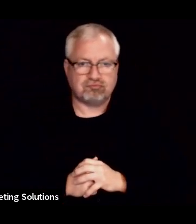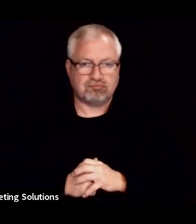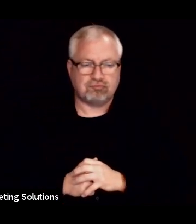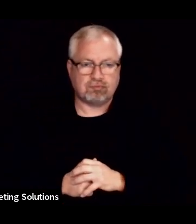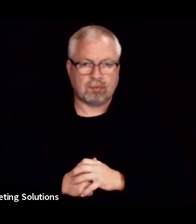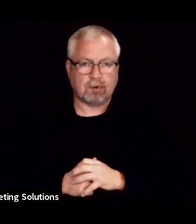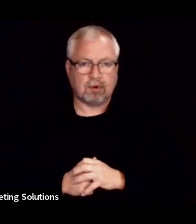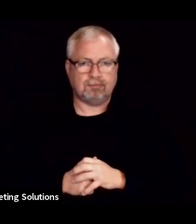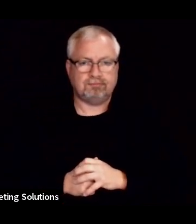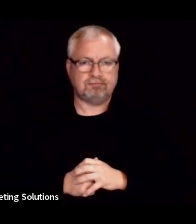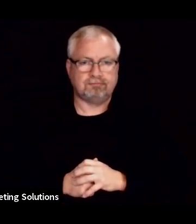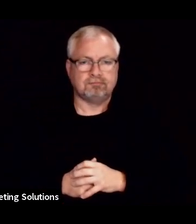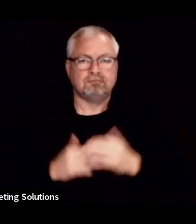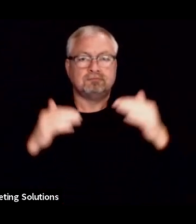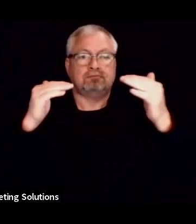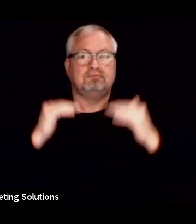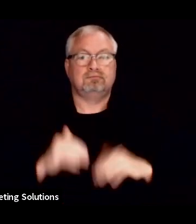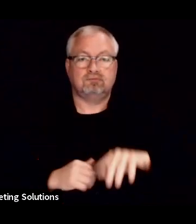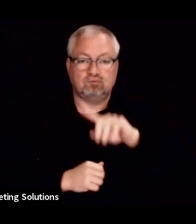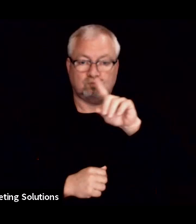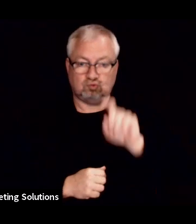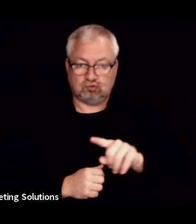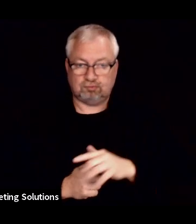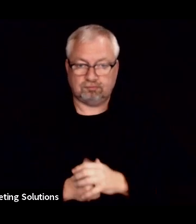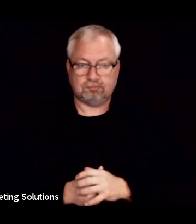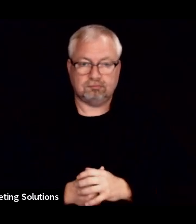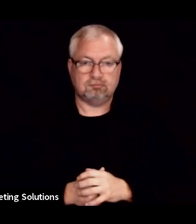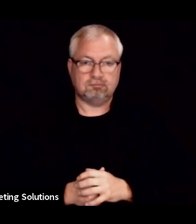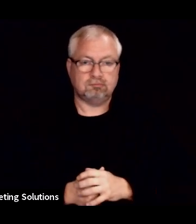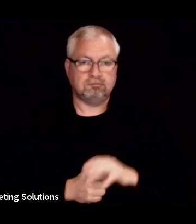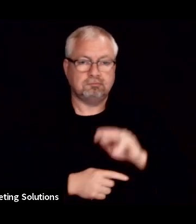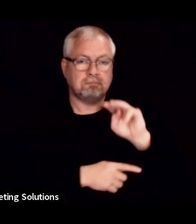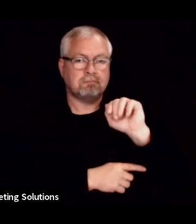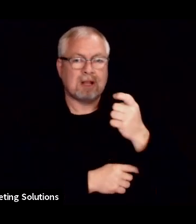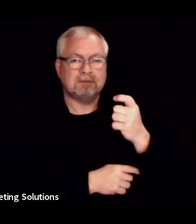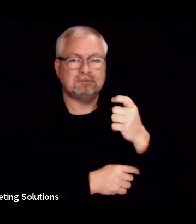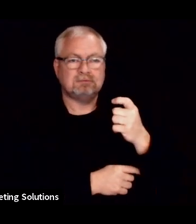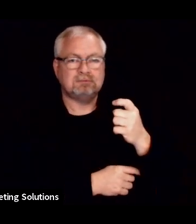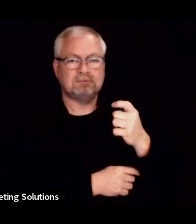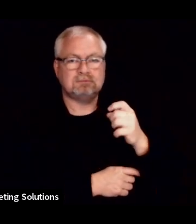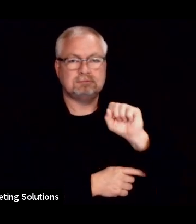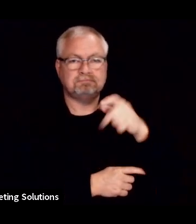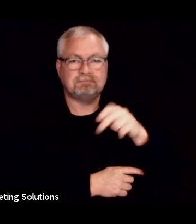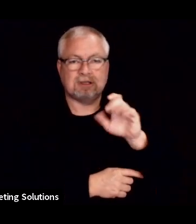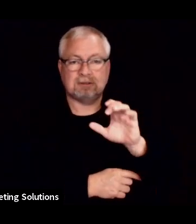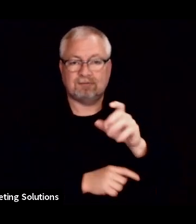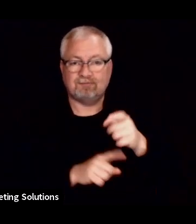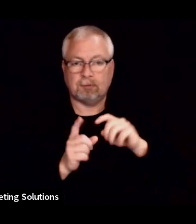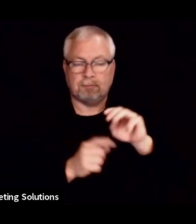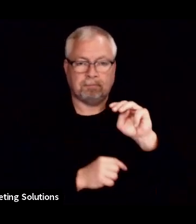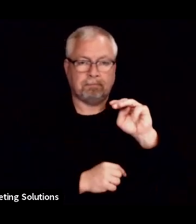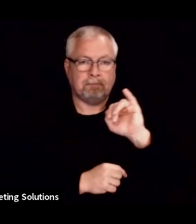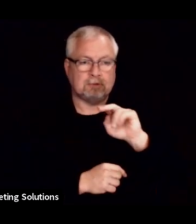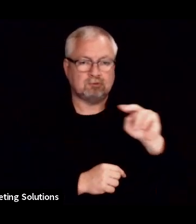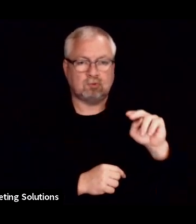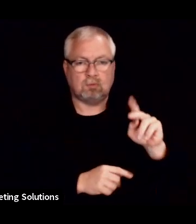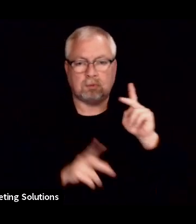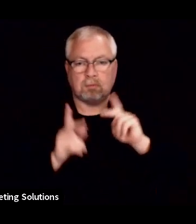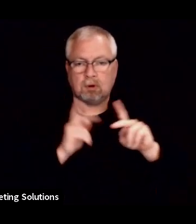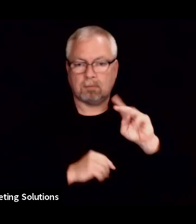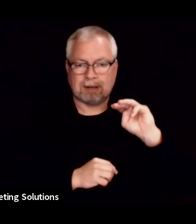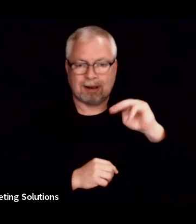Next one on the line is Matt Sepik from Minnesota Public Radio. You are now live. Hi there, Commissioner